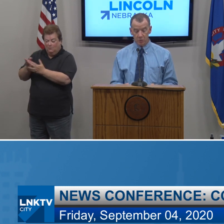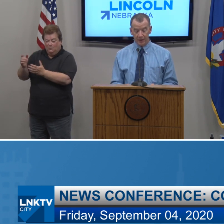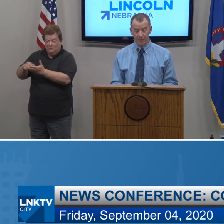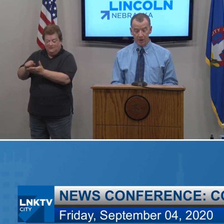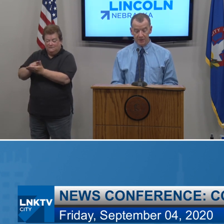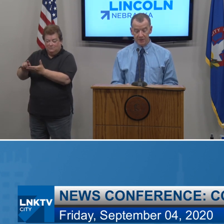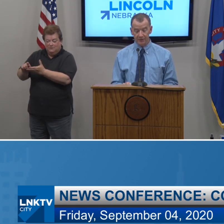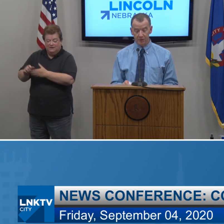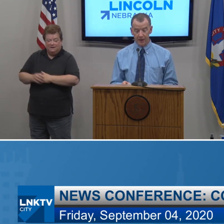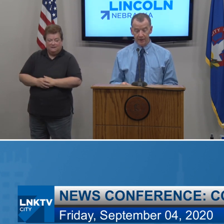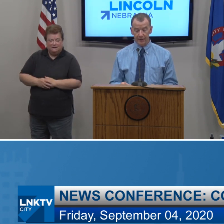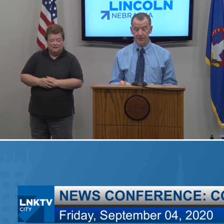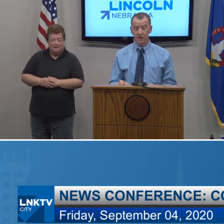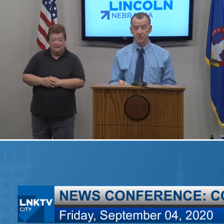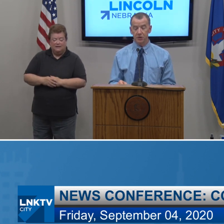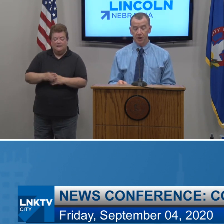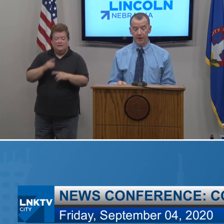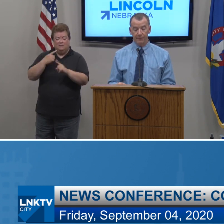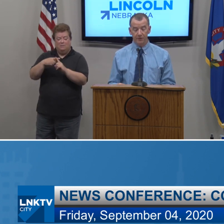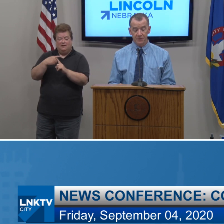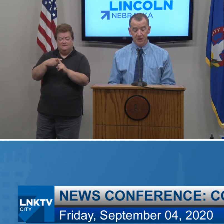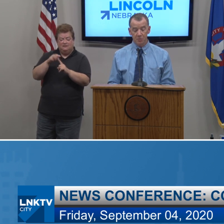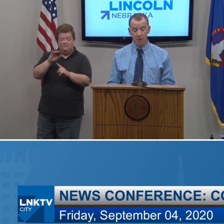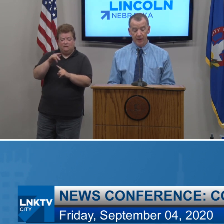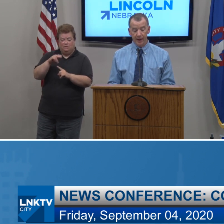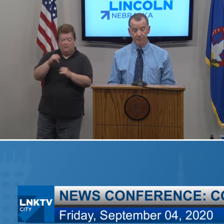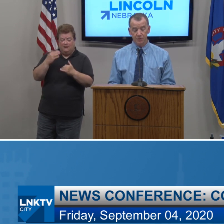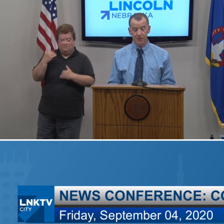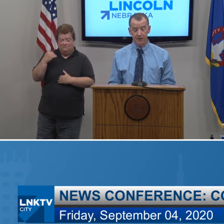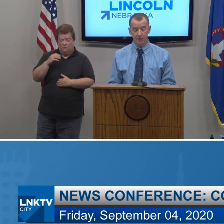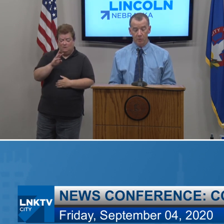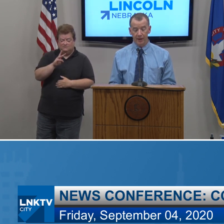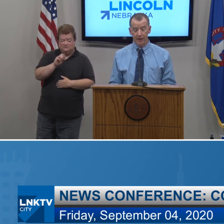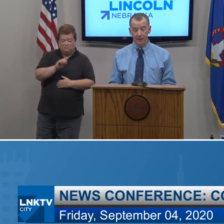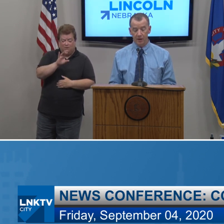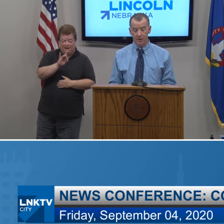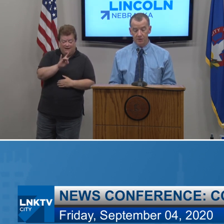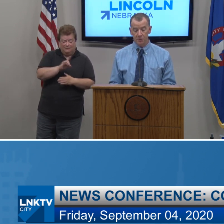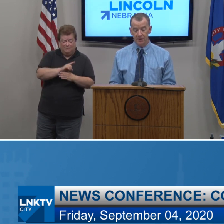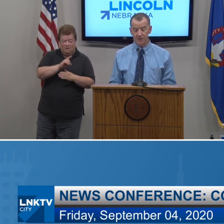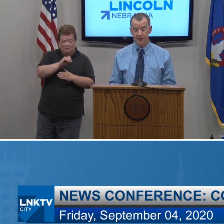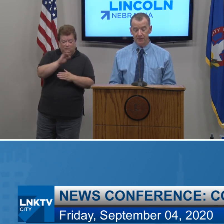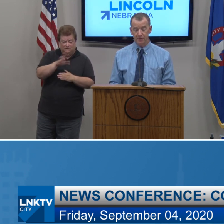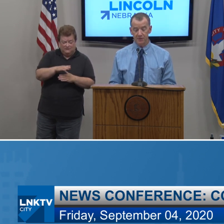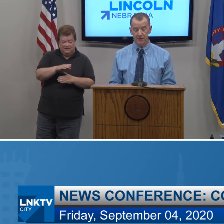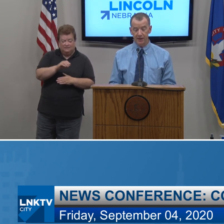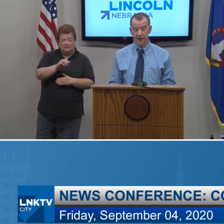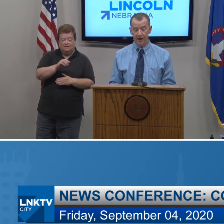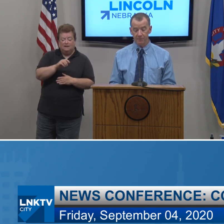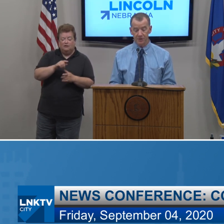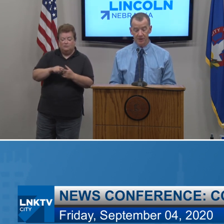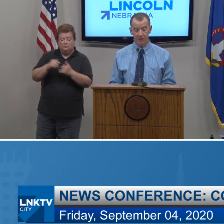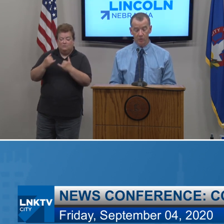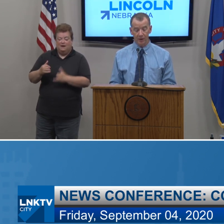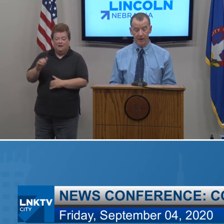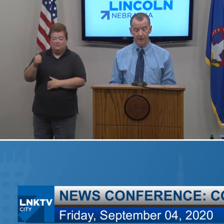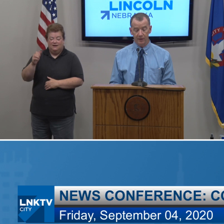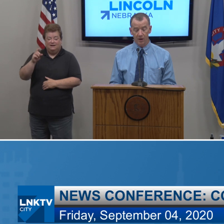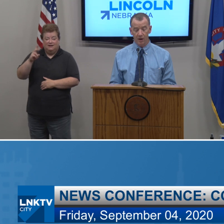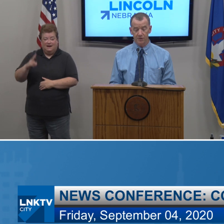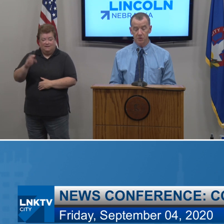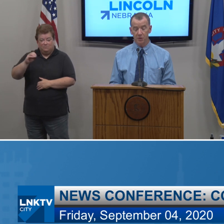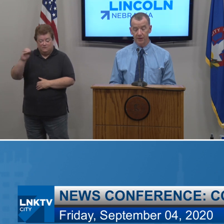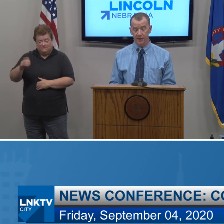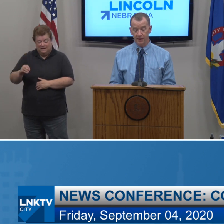The average weekly positivity rate has also gone up from 6.8% the week ending August 22nd to 10.5% the week